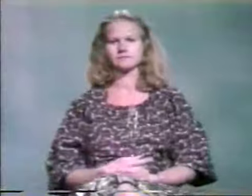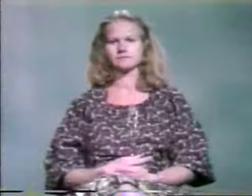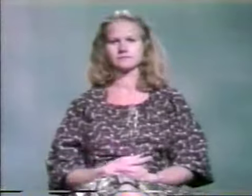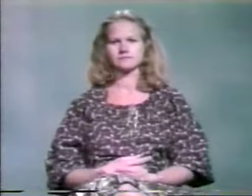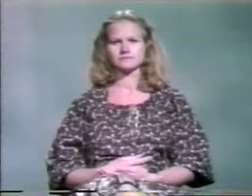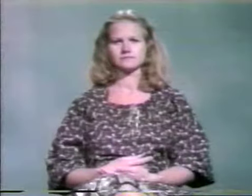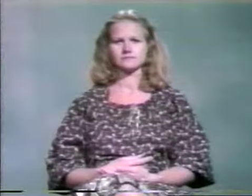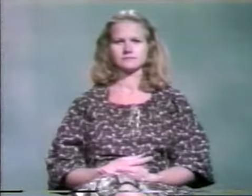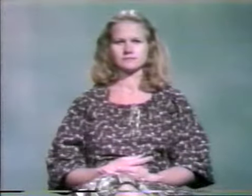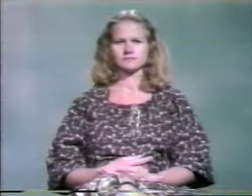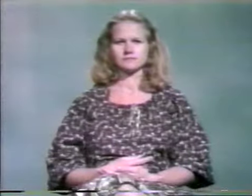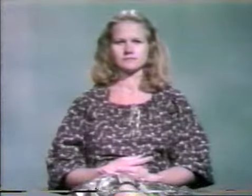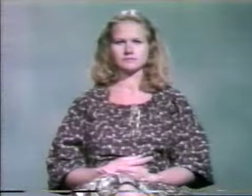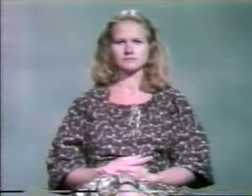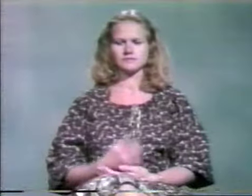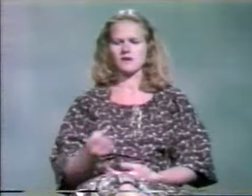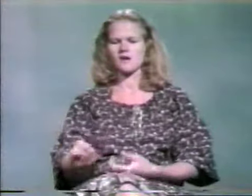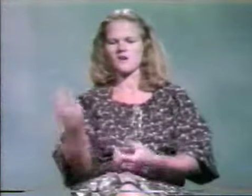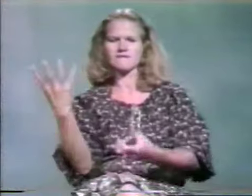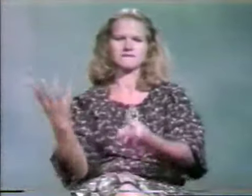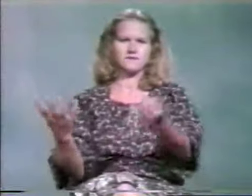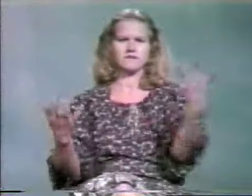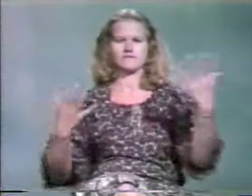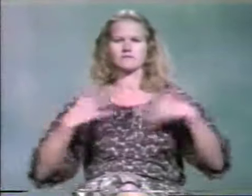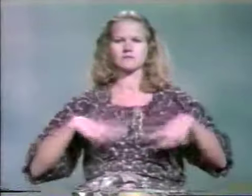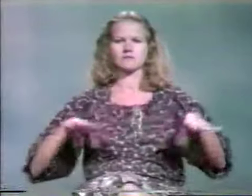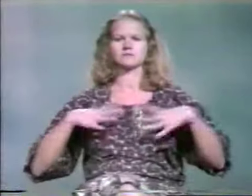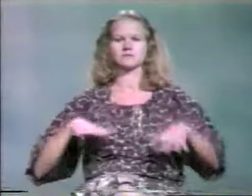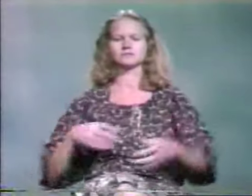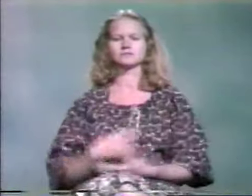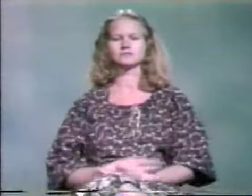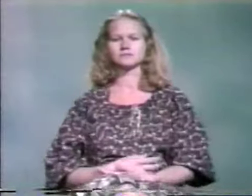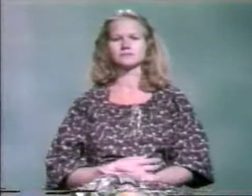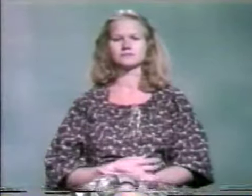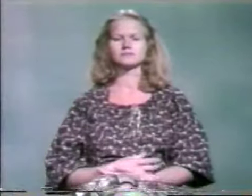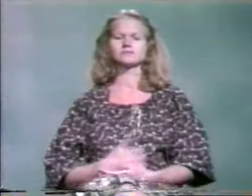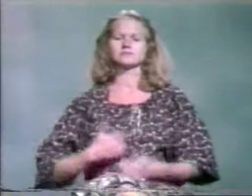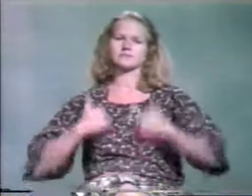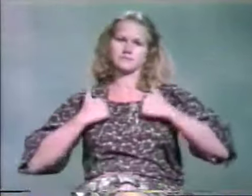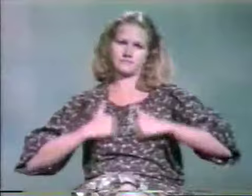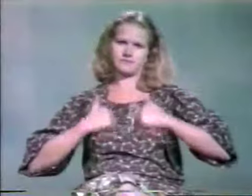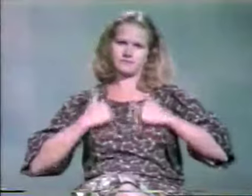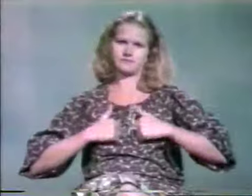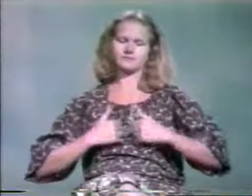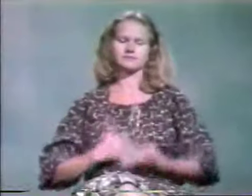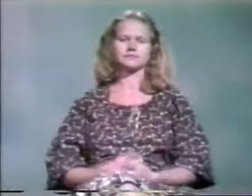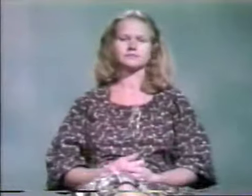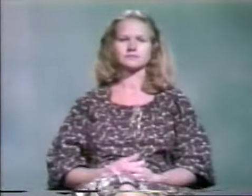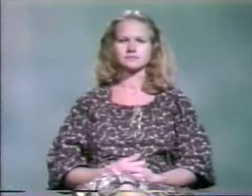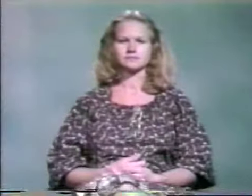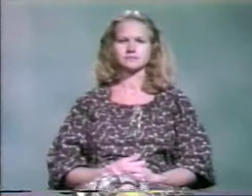To take off someone's clothes. Bath.